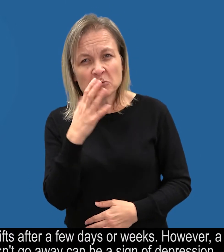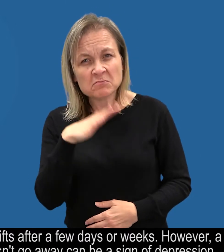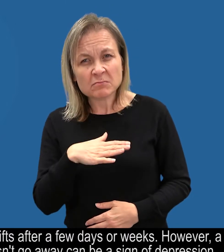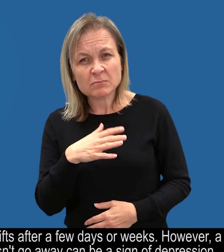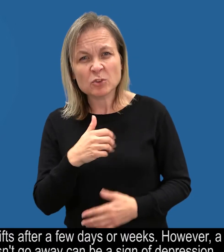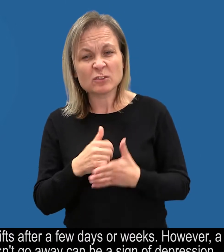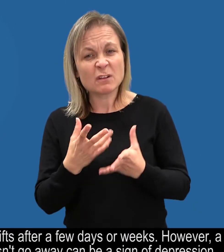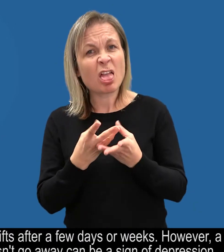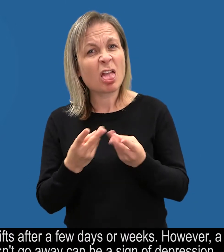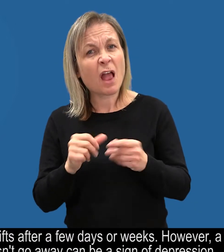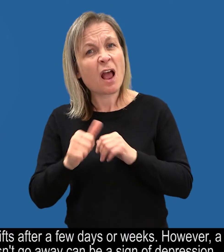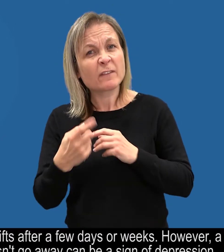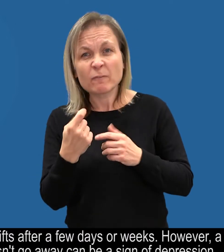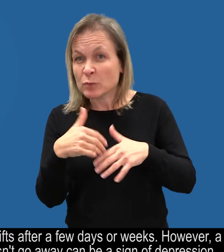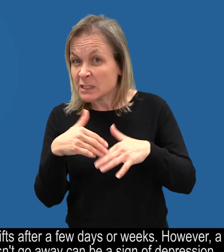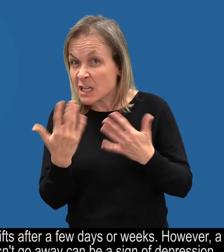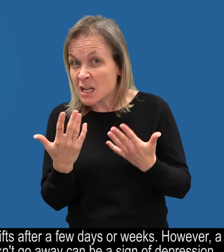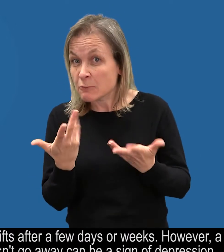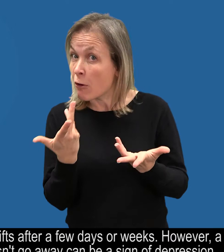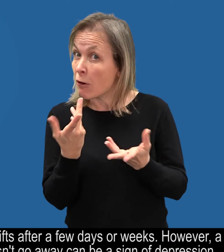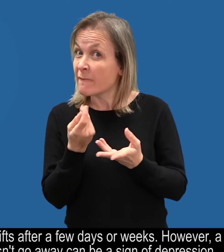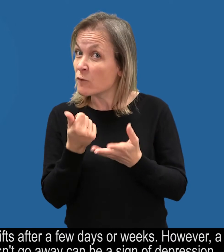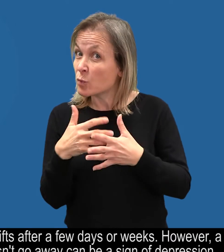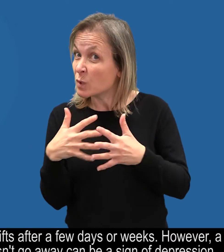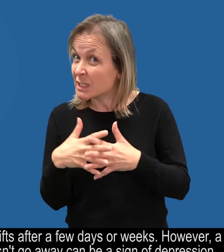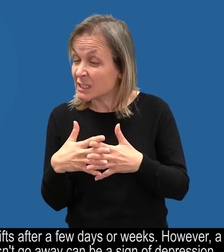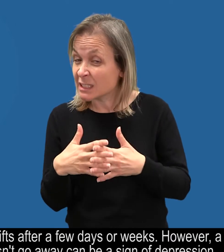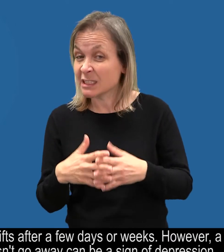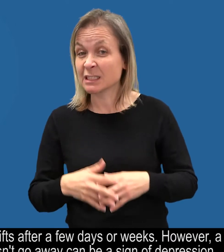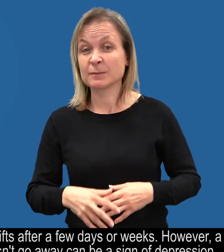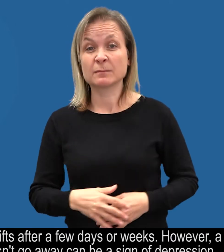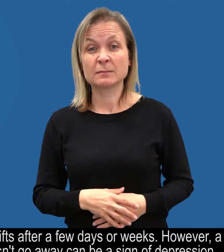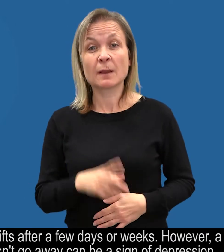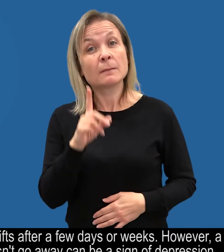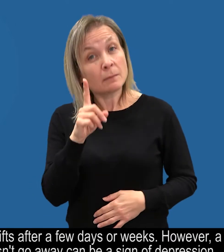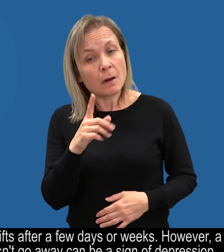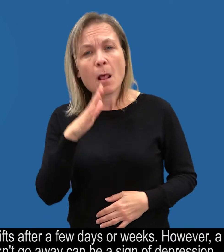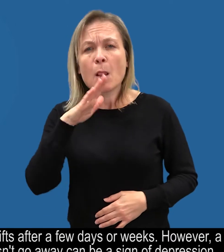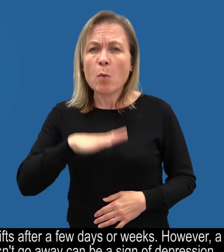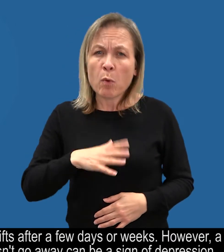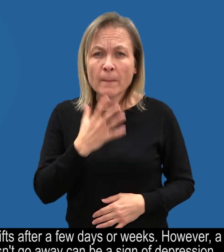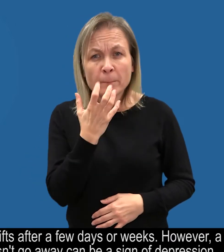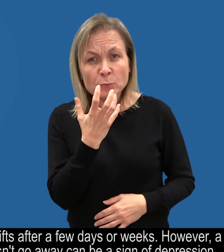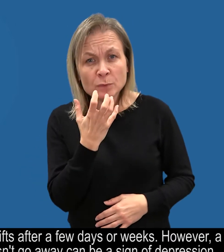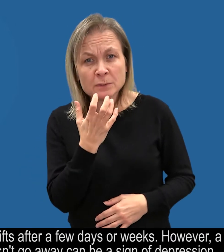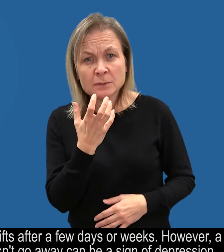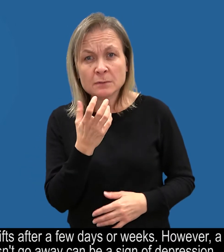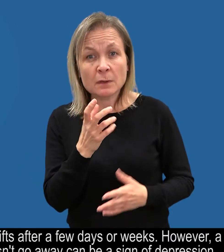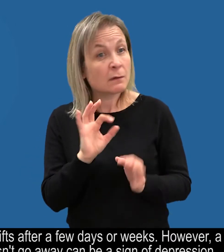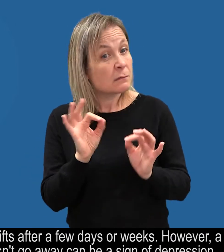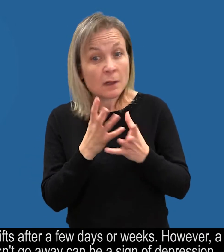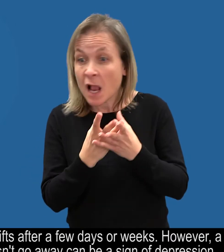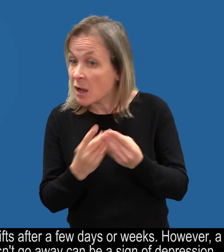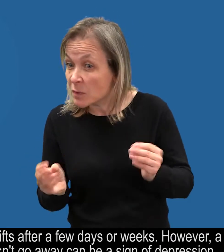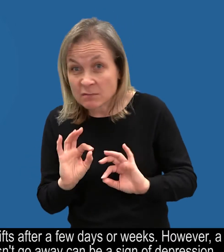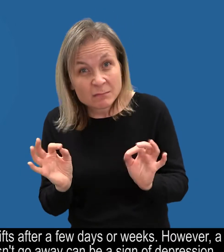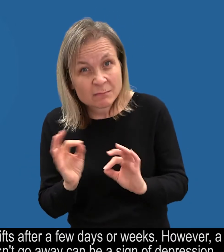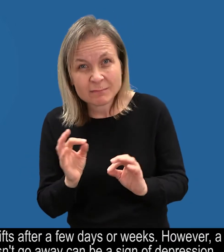A low mood usually lifts after a few days or weeks. However, a low mood that doesn't go away can be a sign